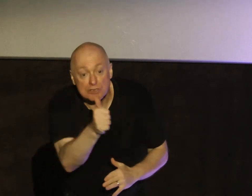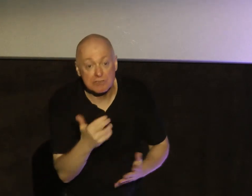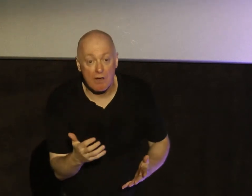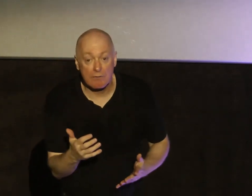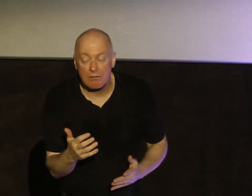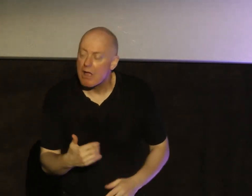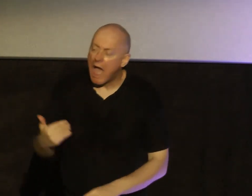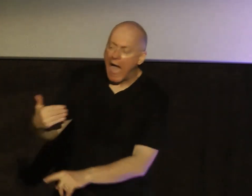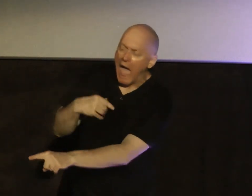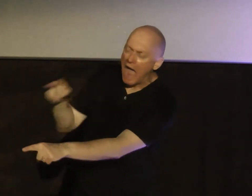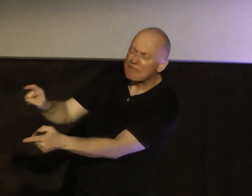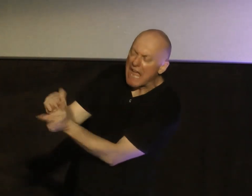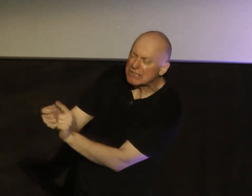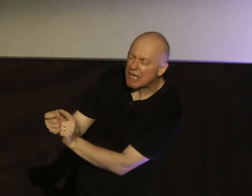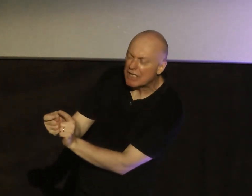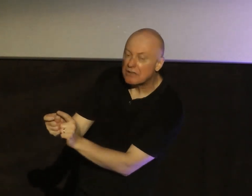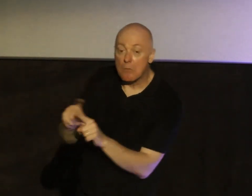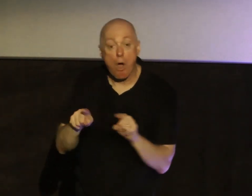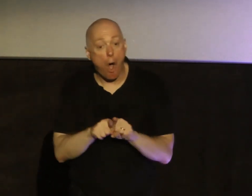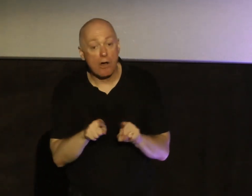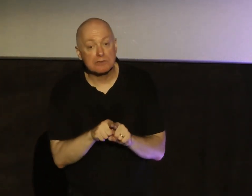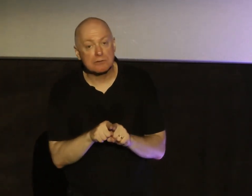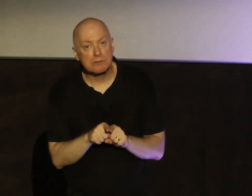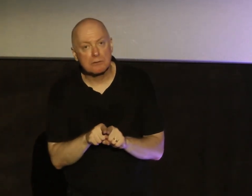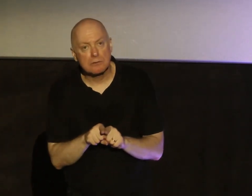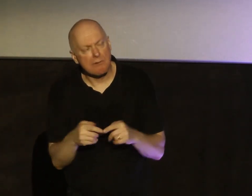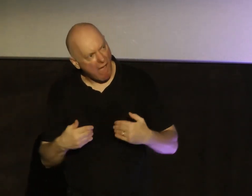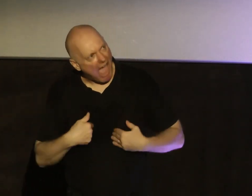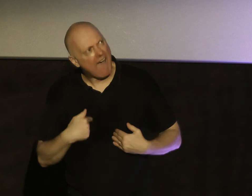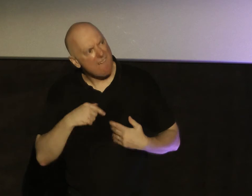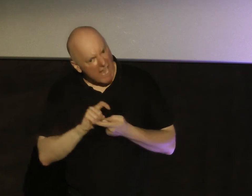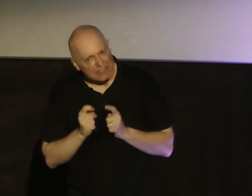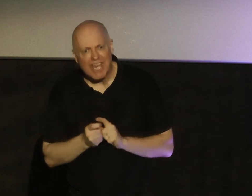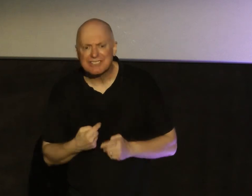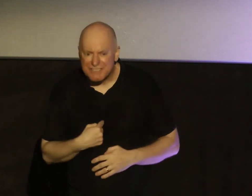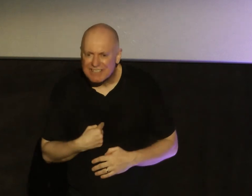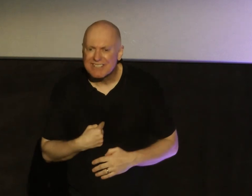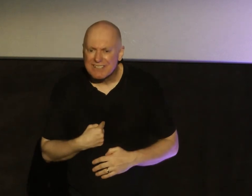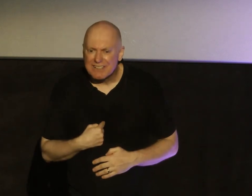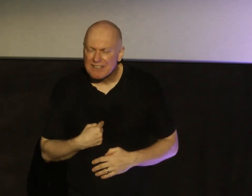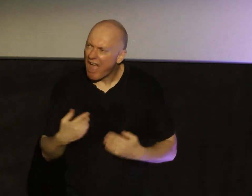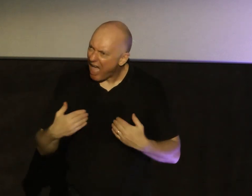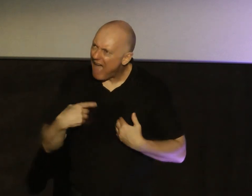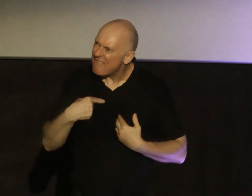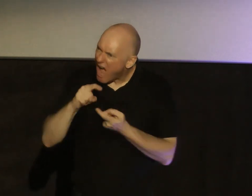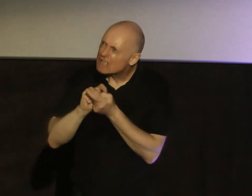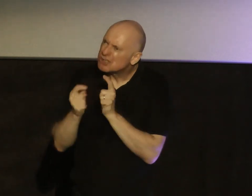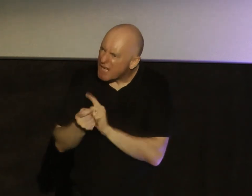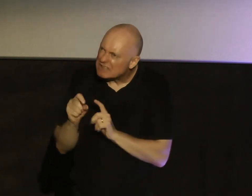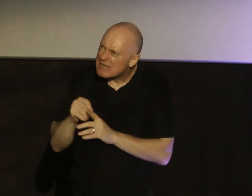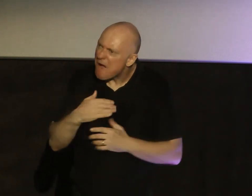they changed as much, but is there change in my life? Is there change in my life? Second